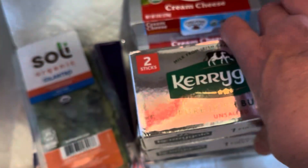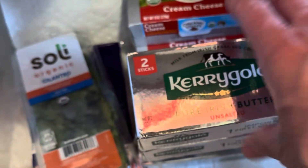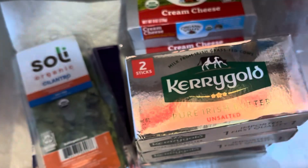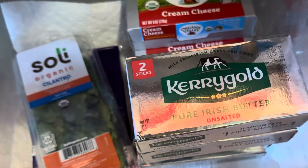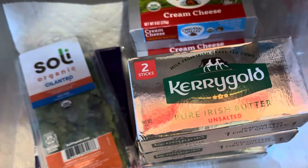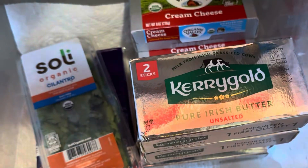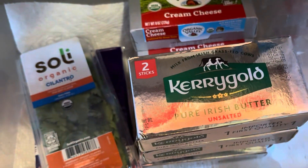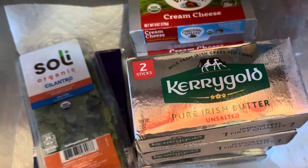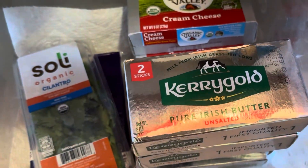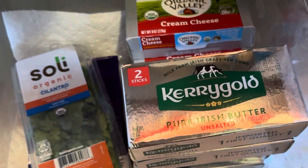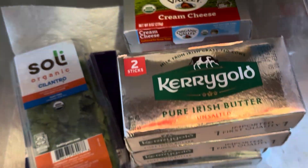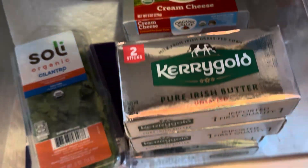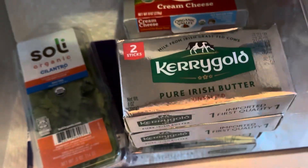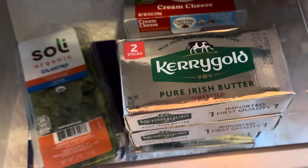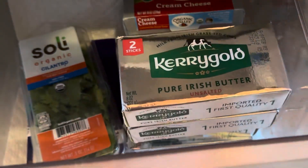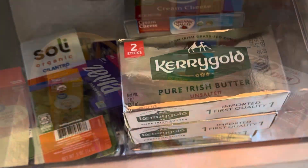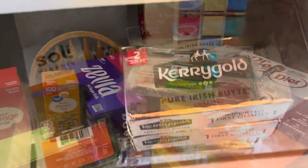going to go in the fridge.